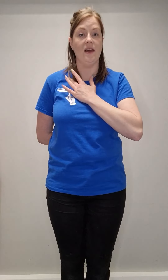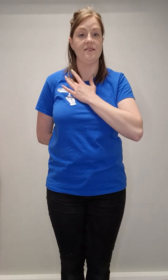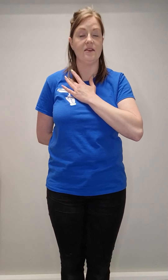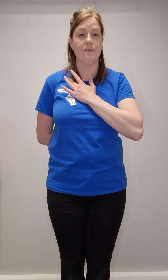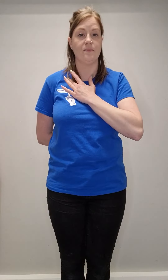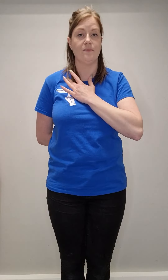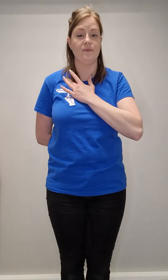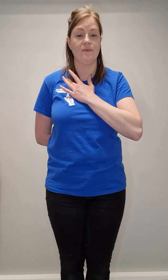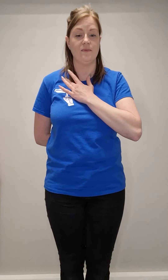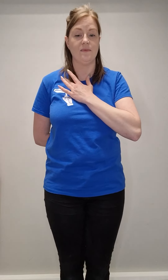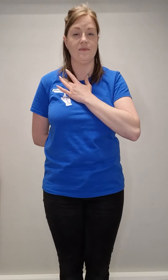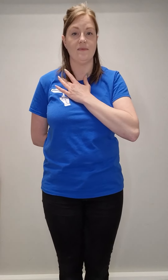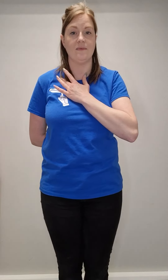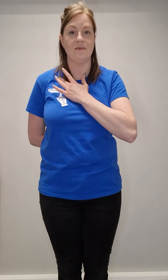toilet.